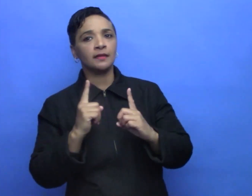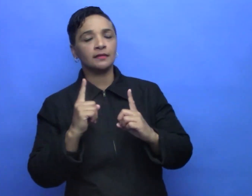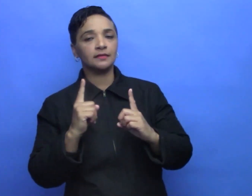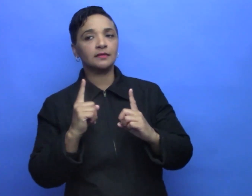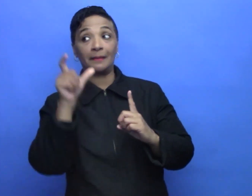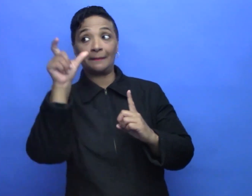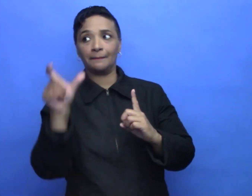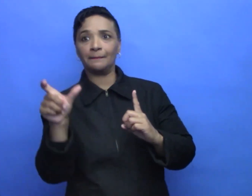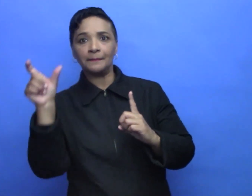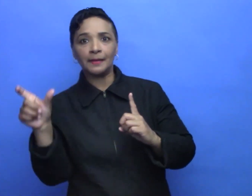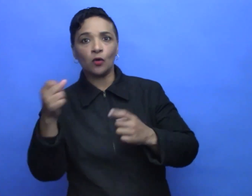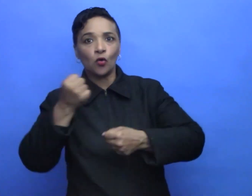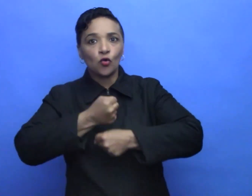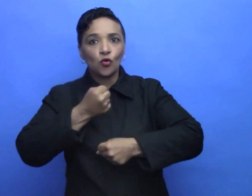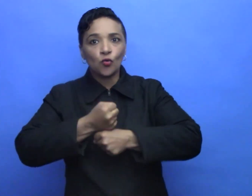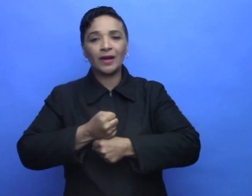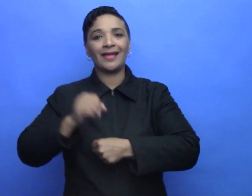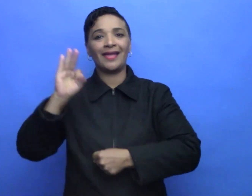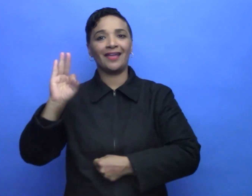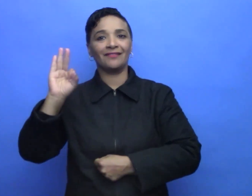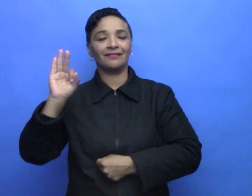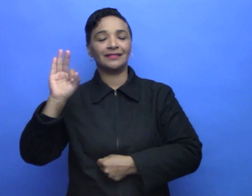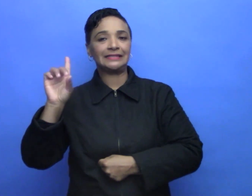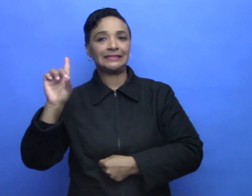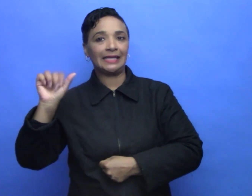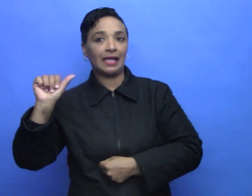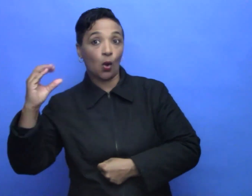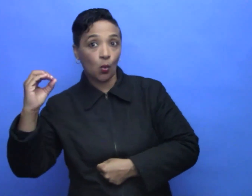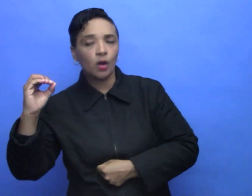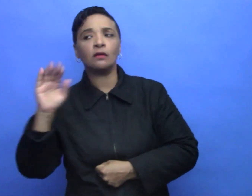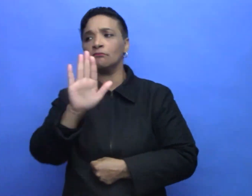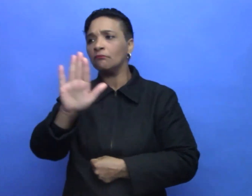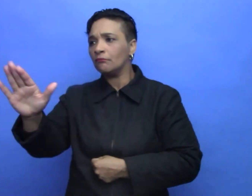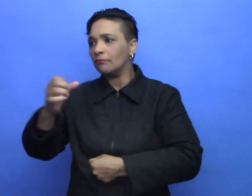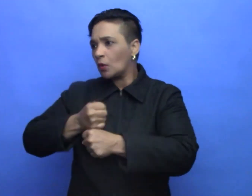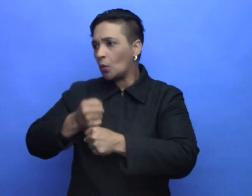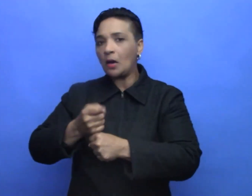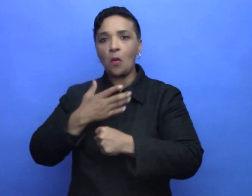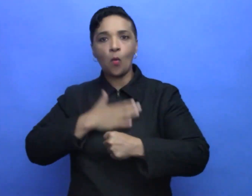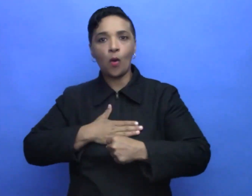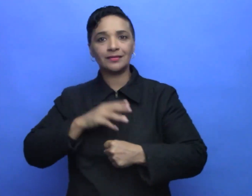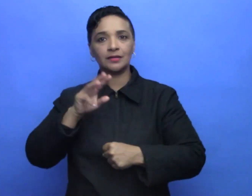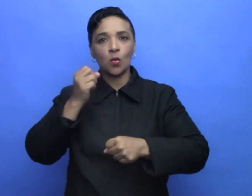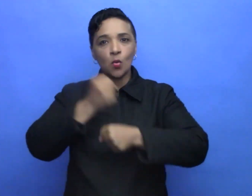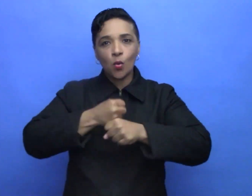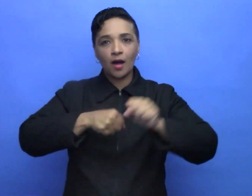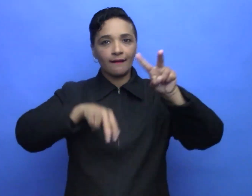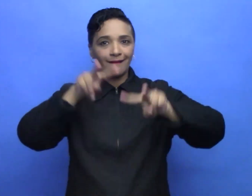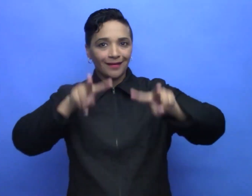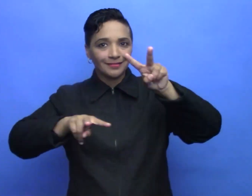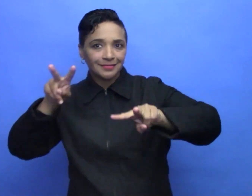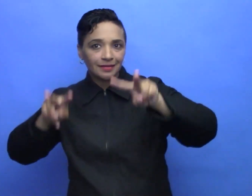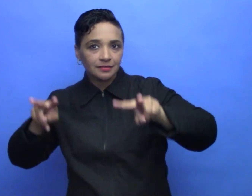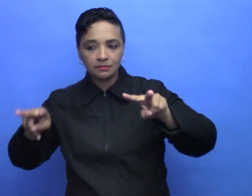persons who were working in the FAO when they were attempting to do a web assessment for their